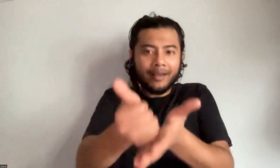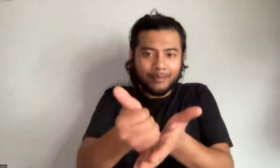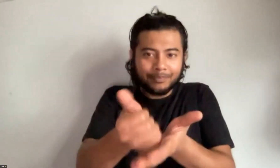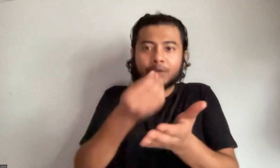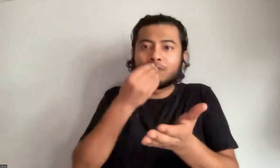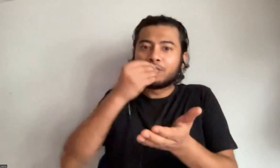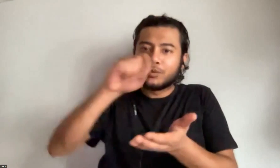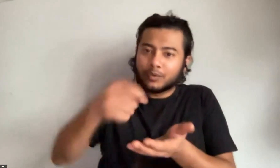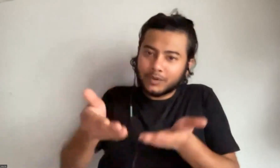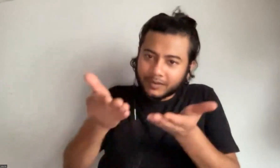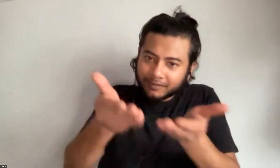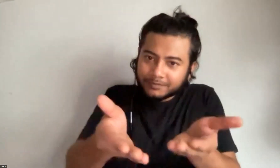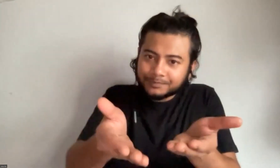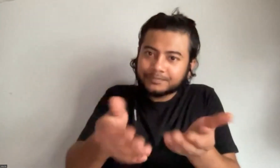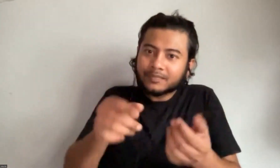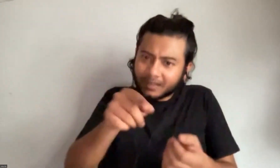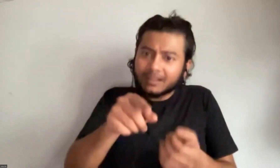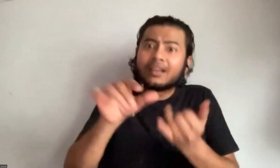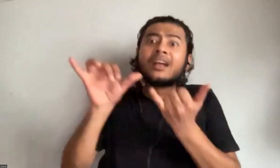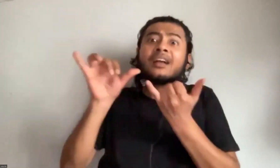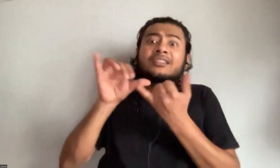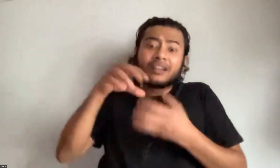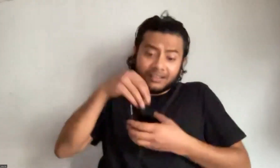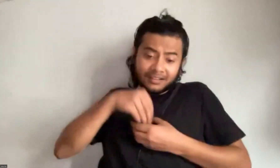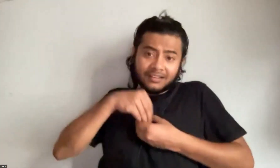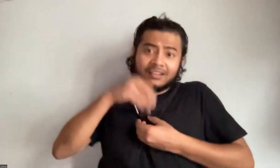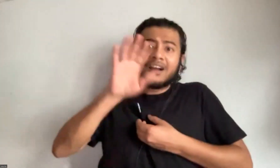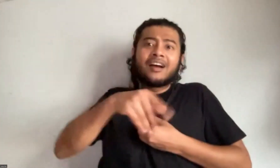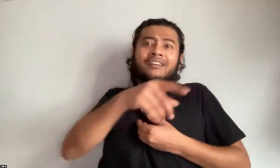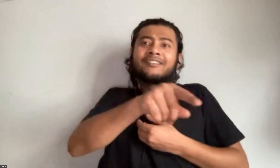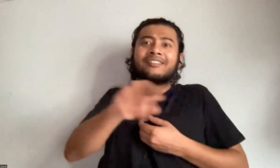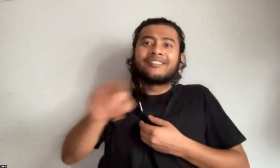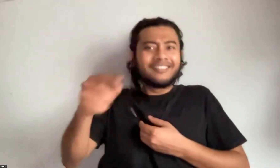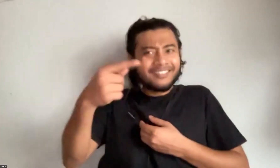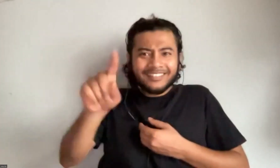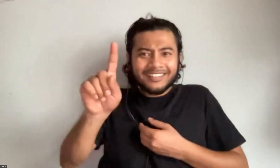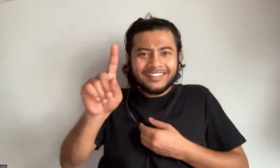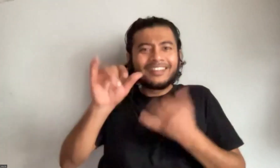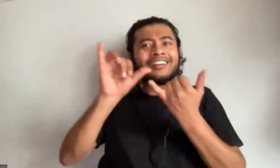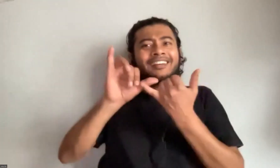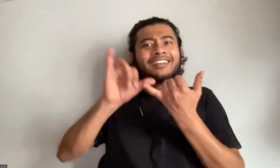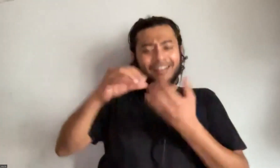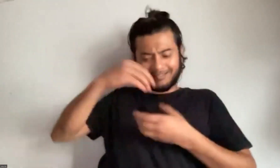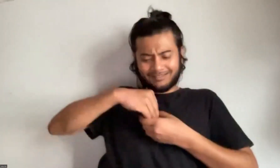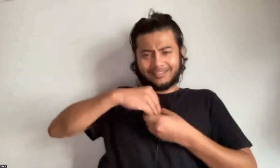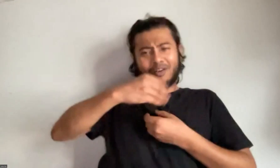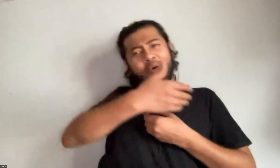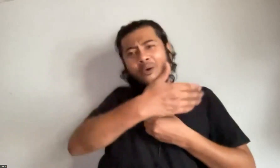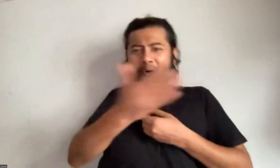members, if you give your love and support to your family members, that also is in a way you are serving